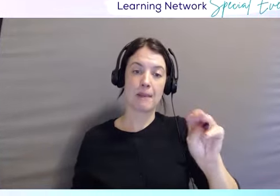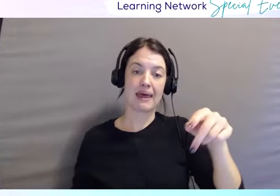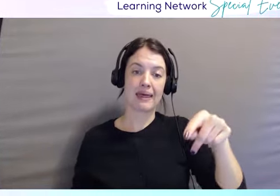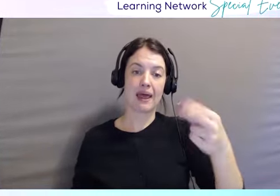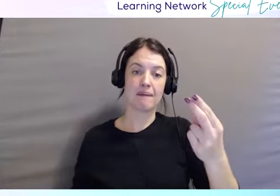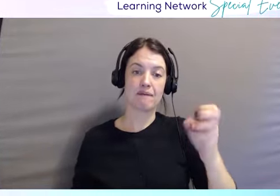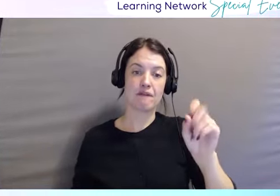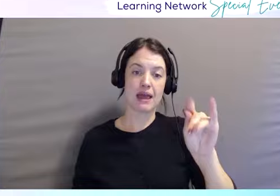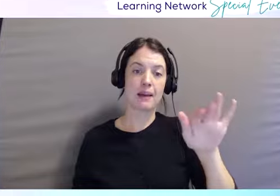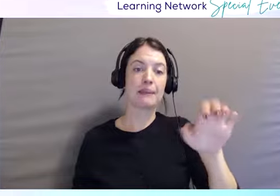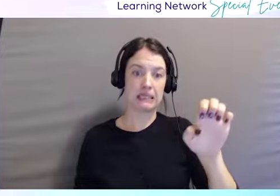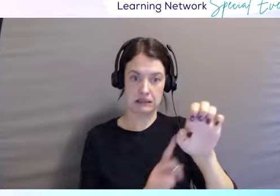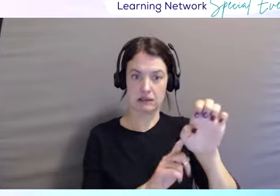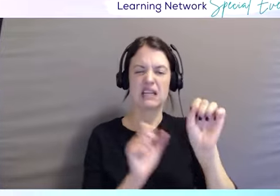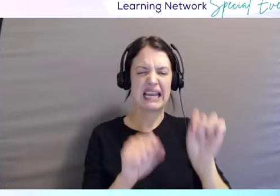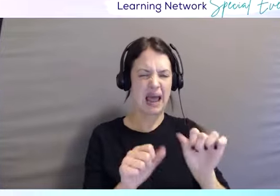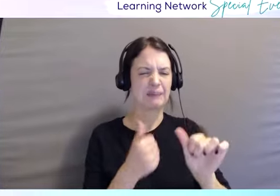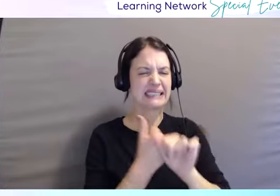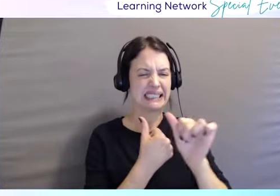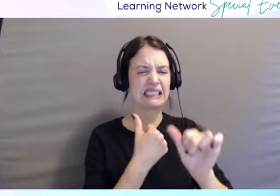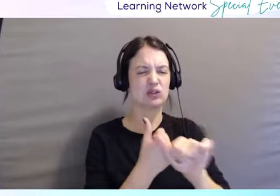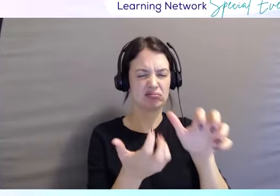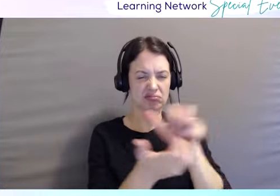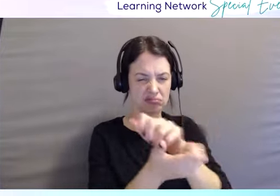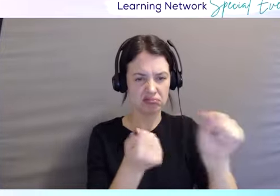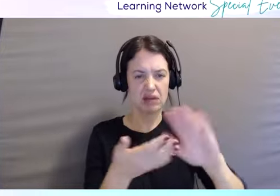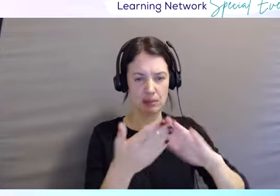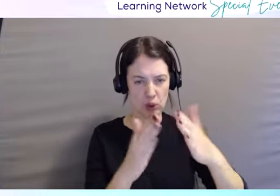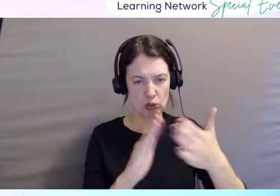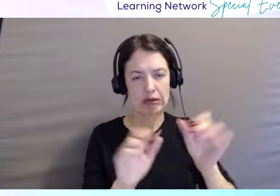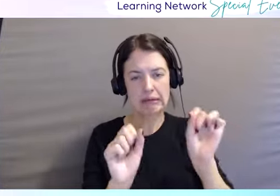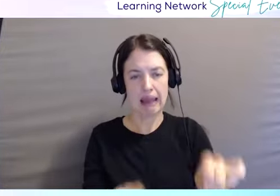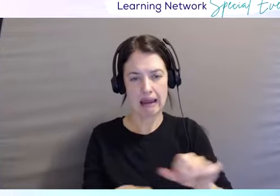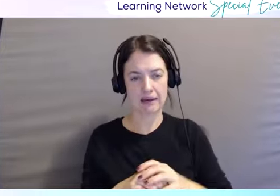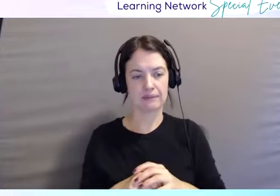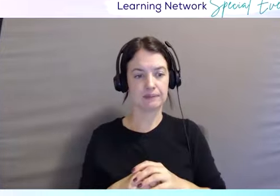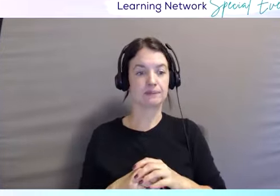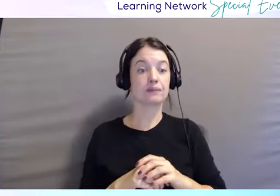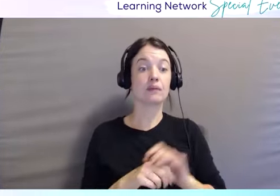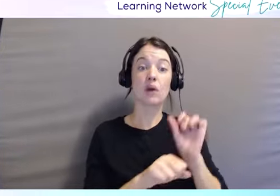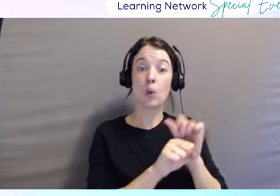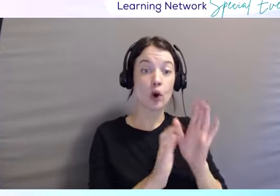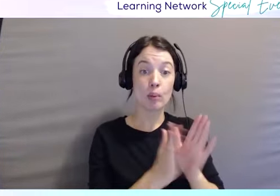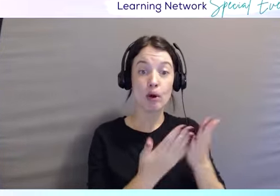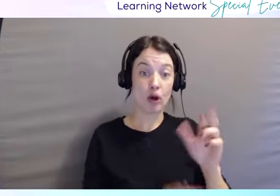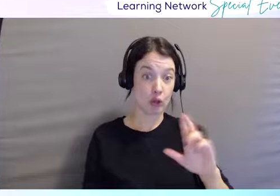to real aggression and destruction in community. The workbook on the right is something from the Thunderbird Foundation, which is